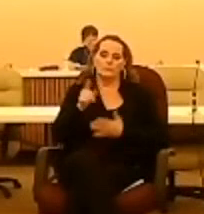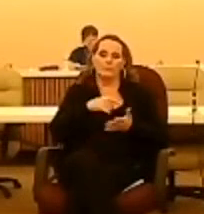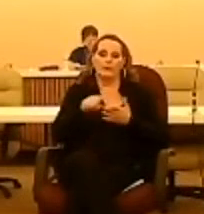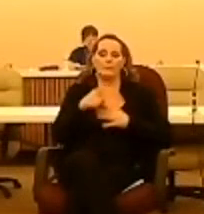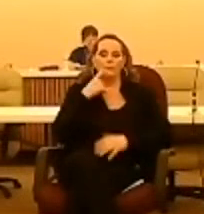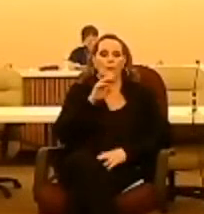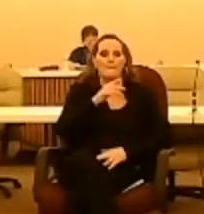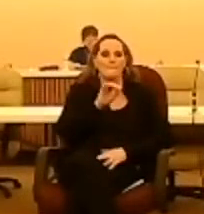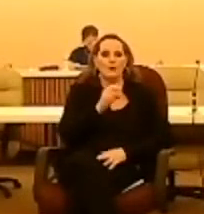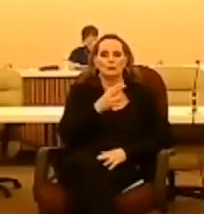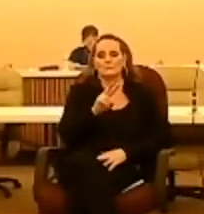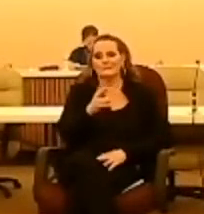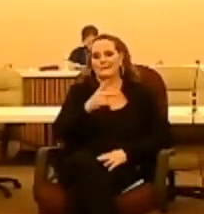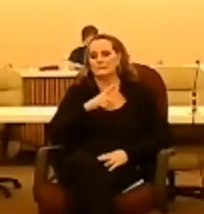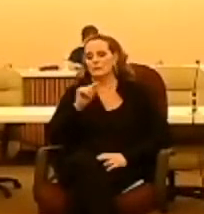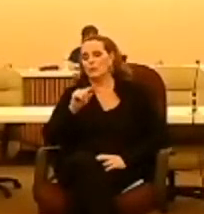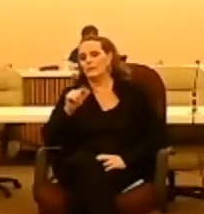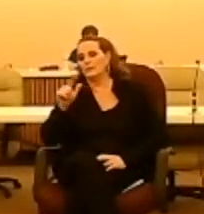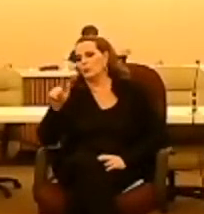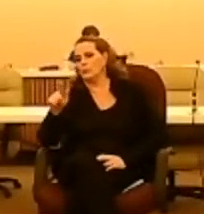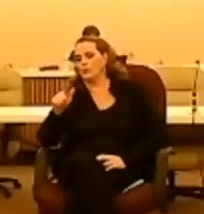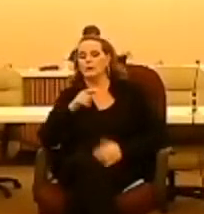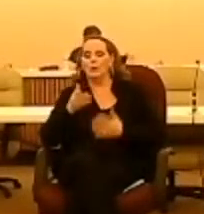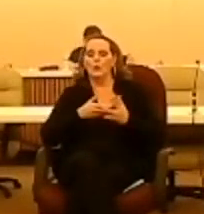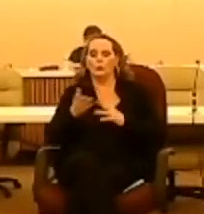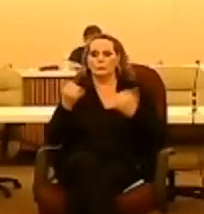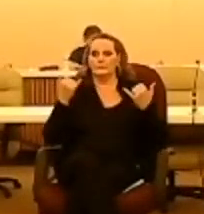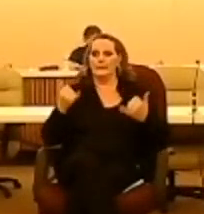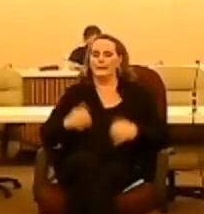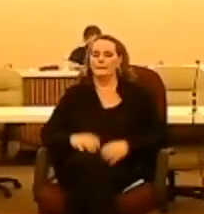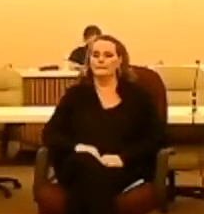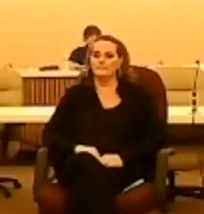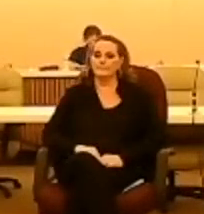2nd, 2021 through today.